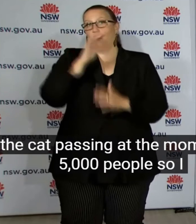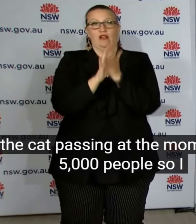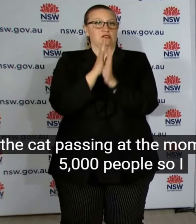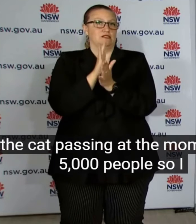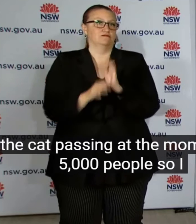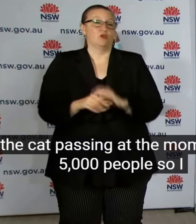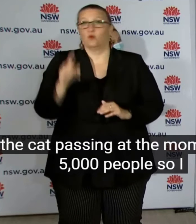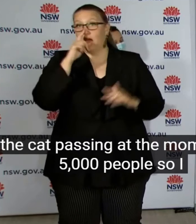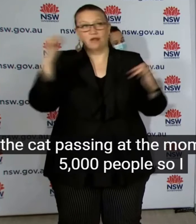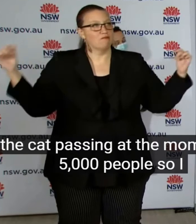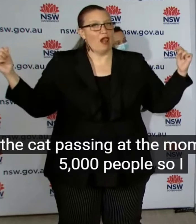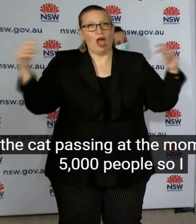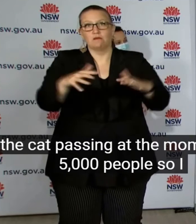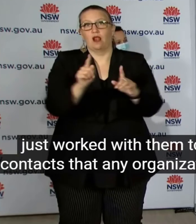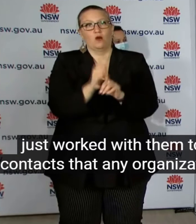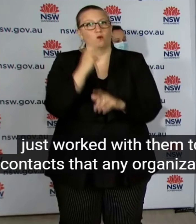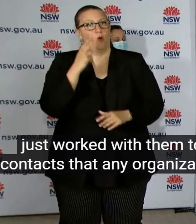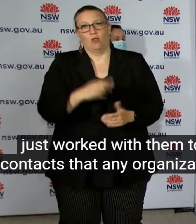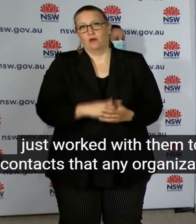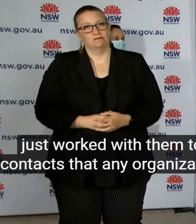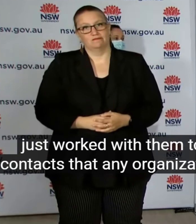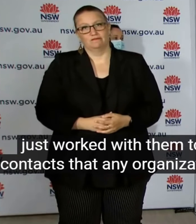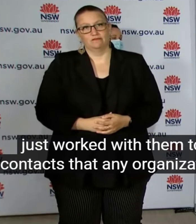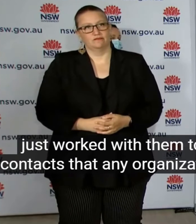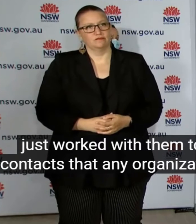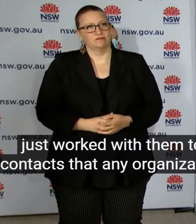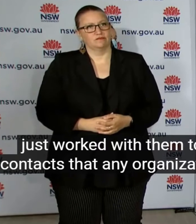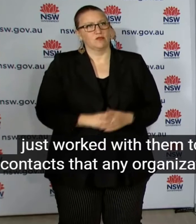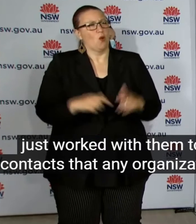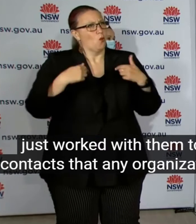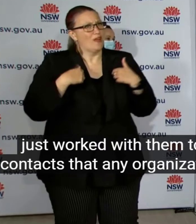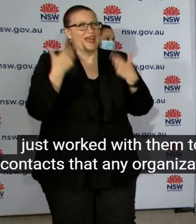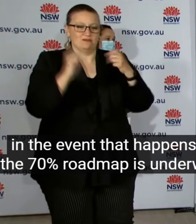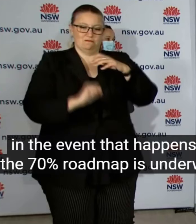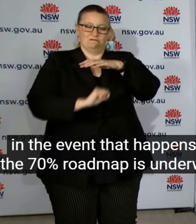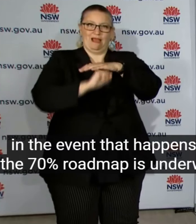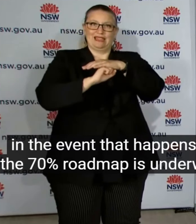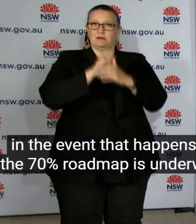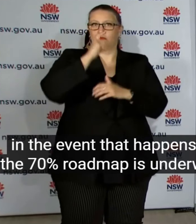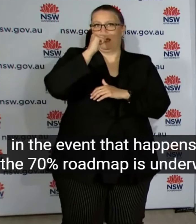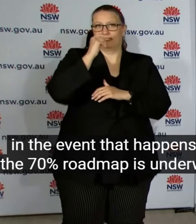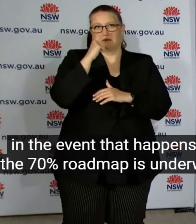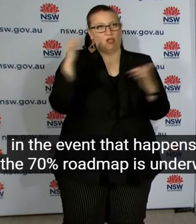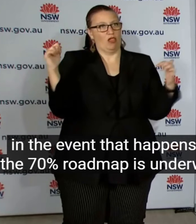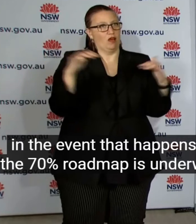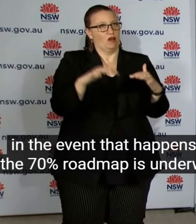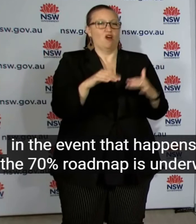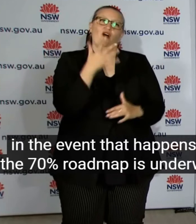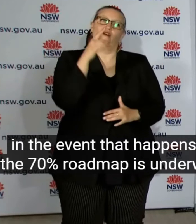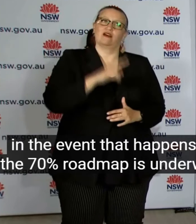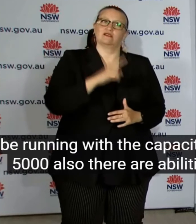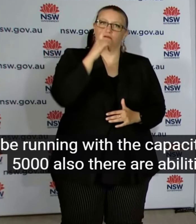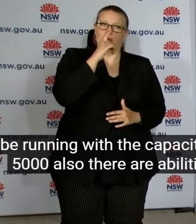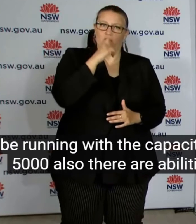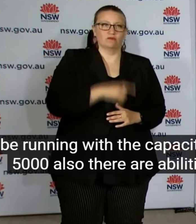that happens while the 70% roadmap is underway will be running with a capacity of 5,000. Of course, there are abilities for